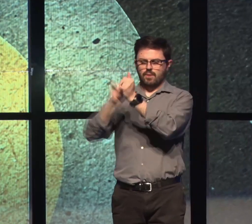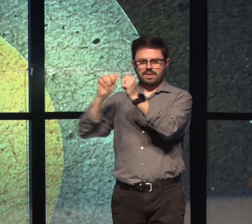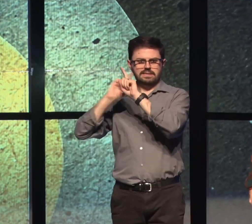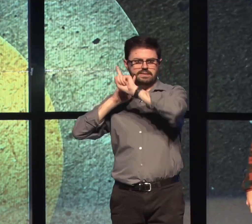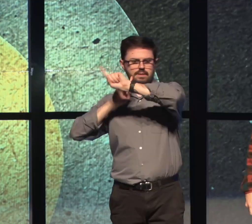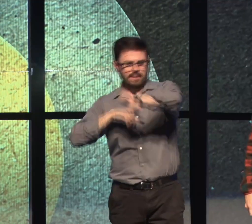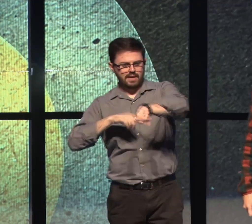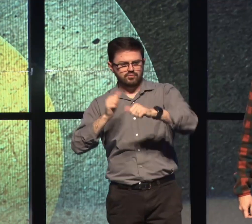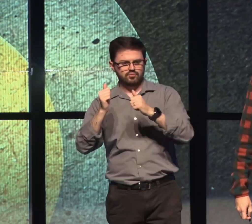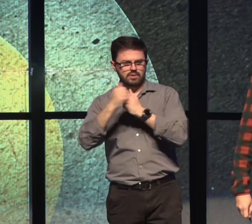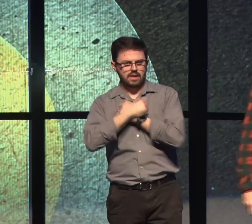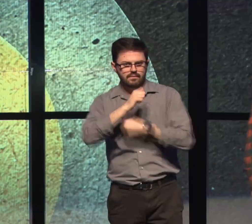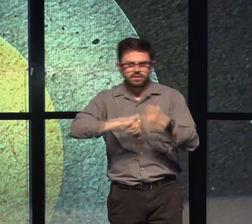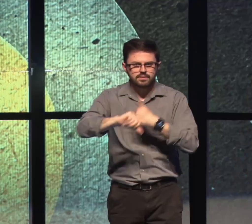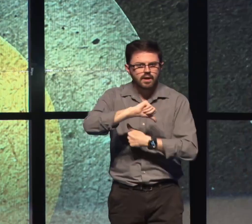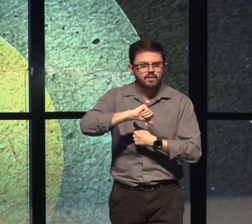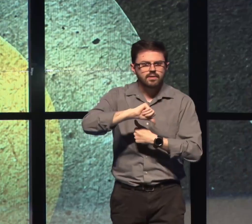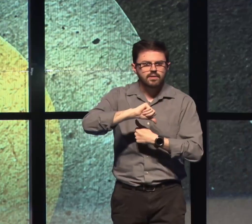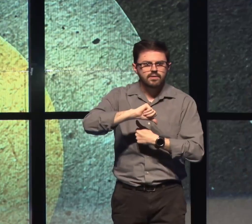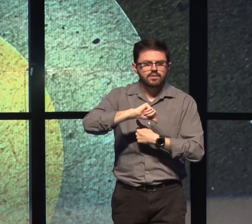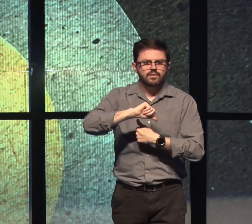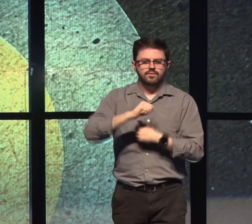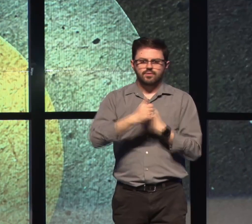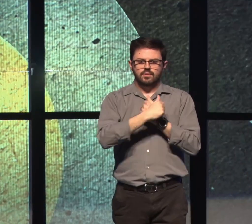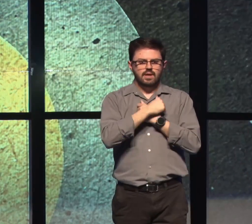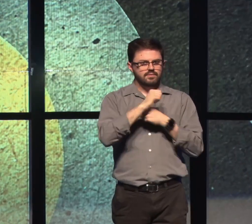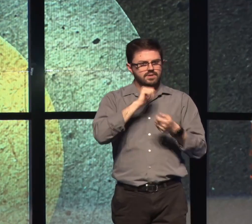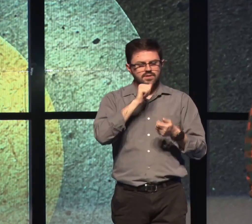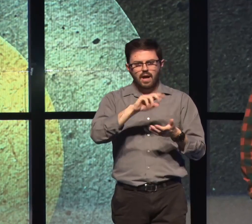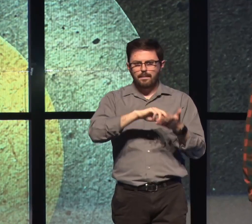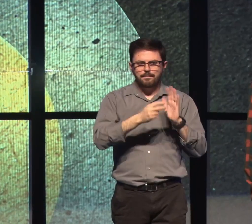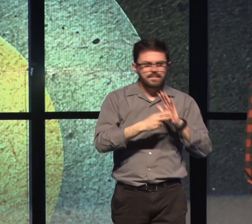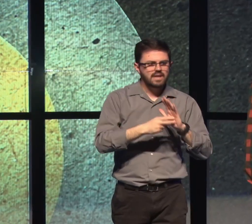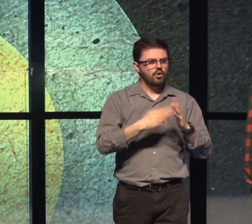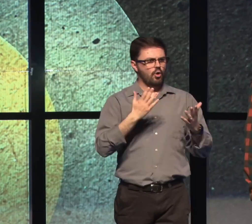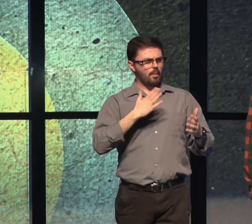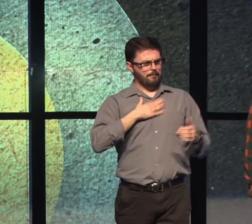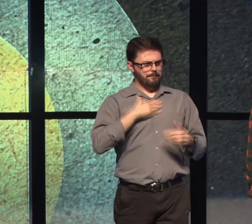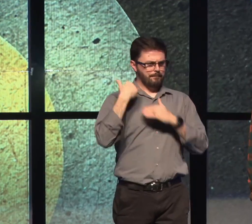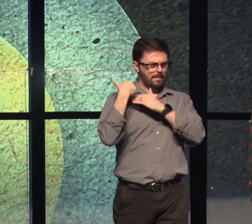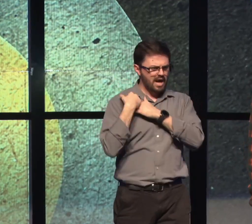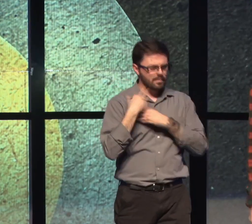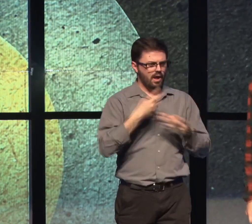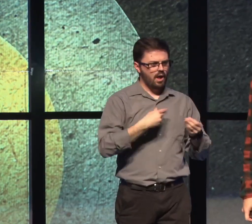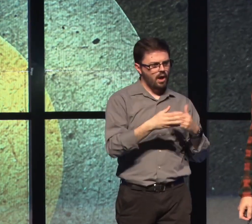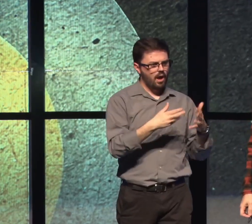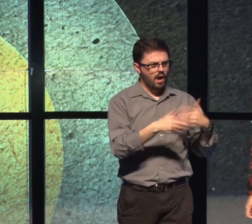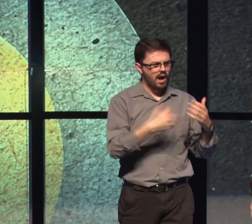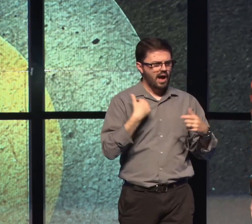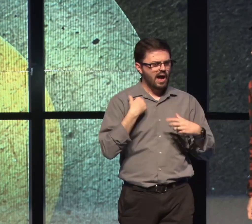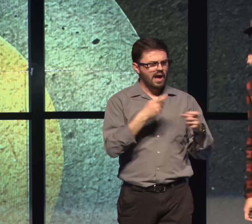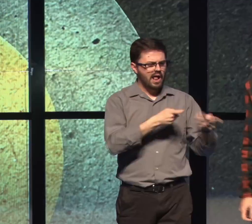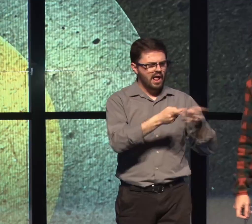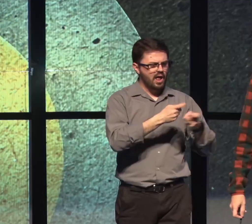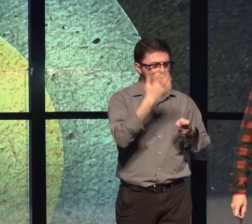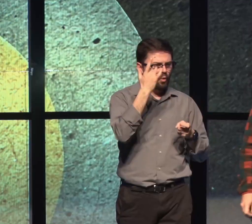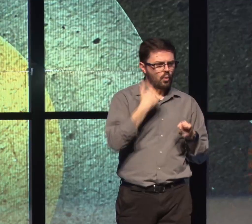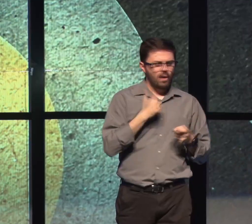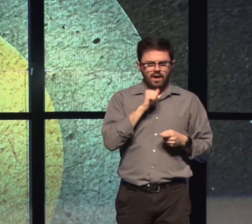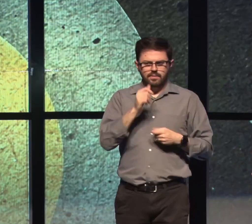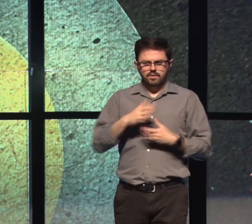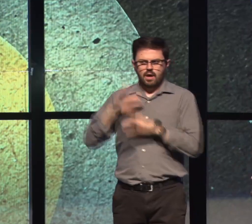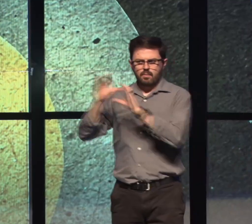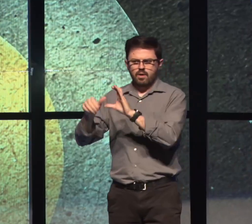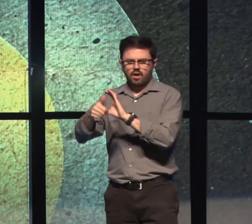a commandment to love by taking care of all your own responsibilities so that you're not a burden to other people. It's not a command to love and take off everybody else's burdens